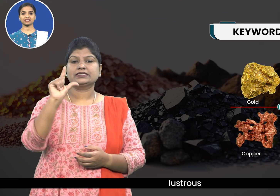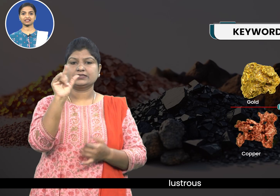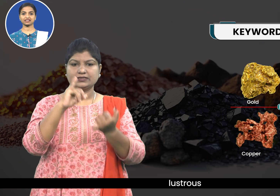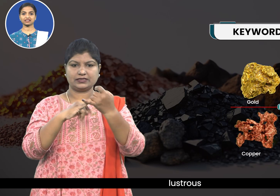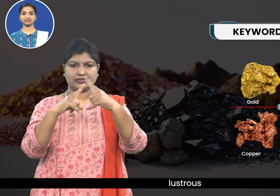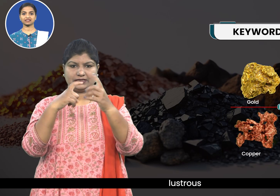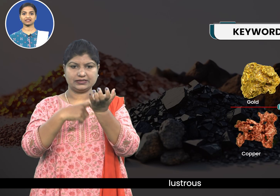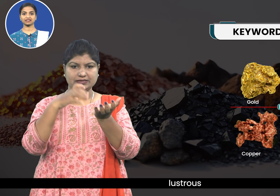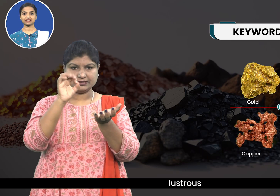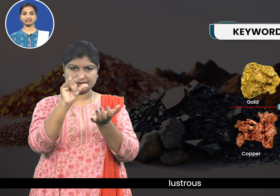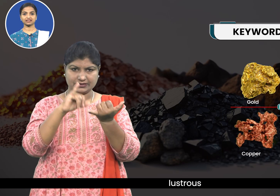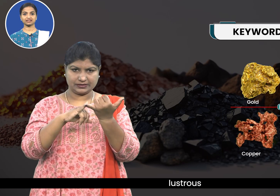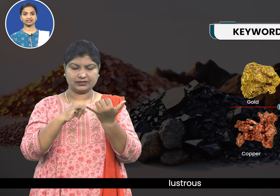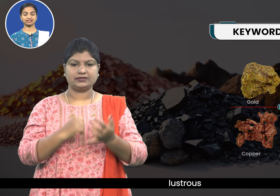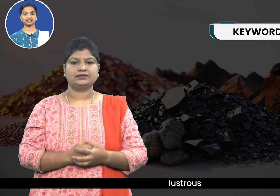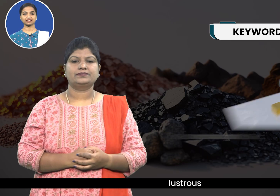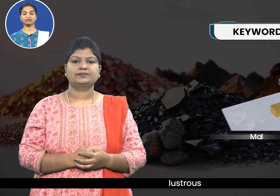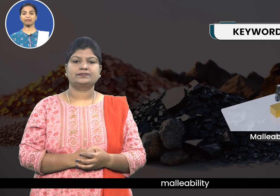lustrous,